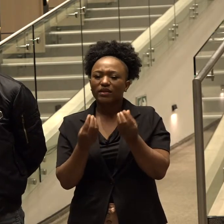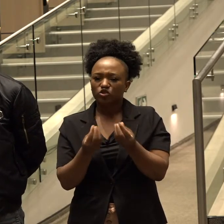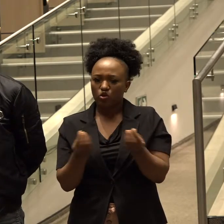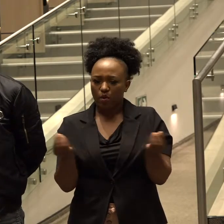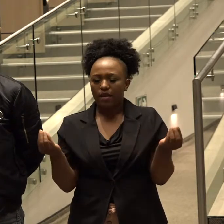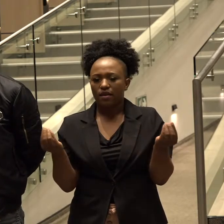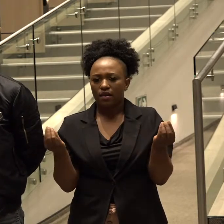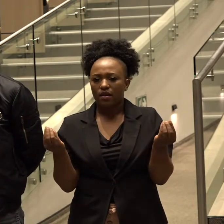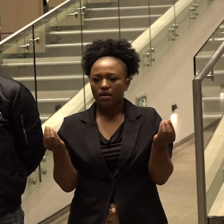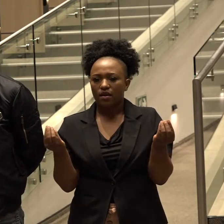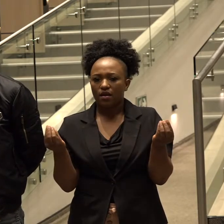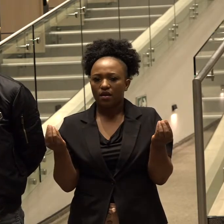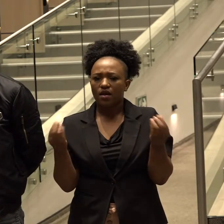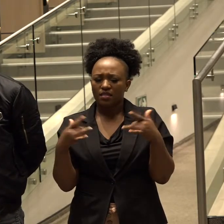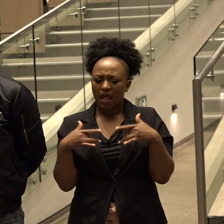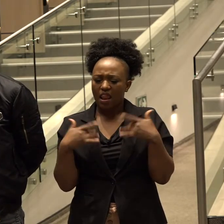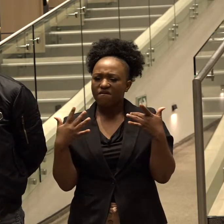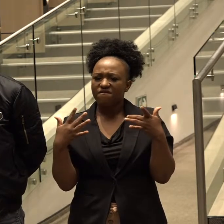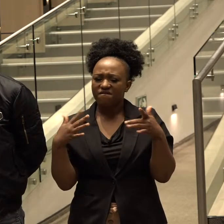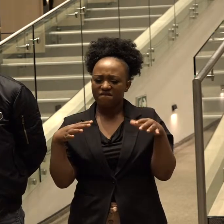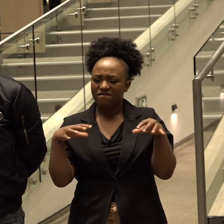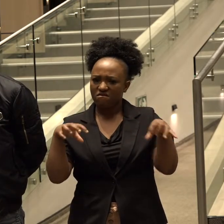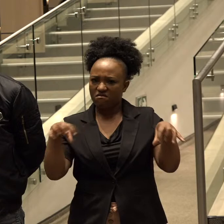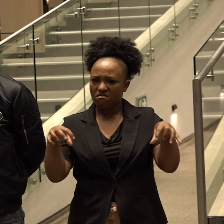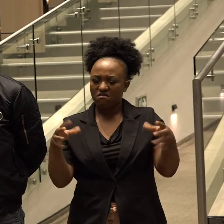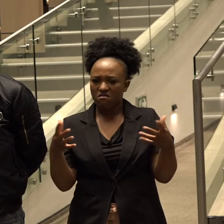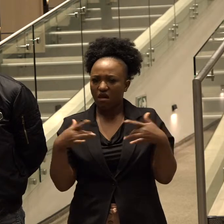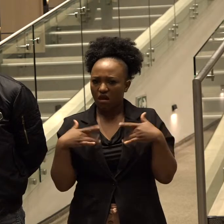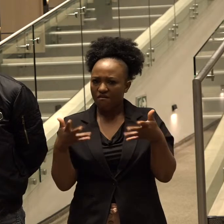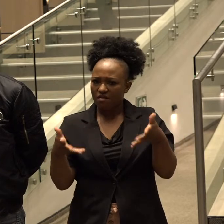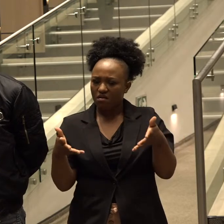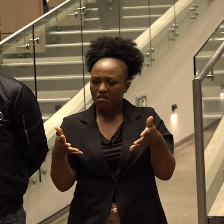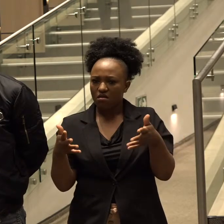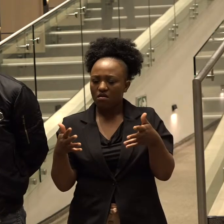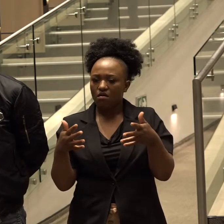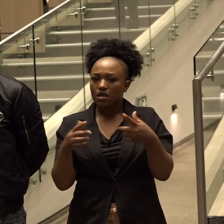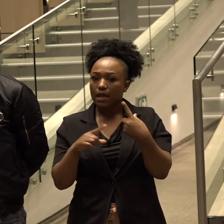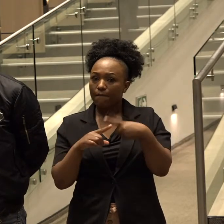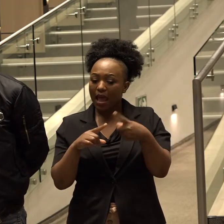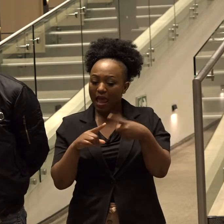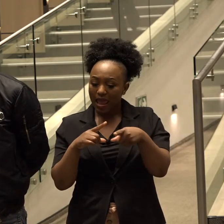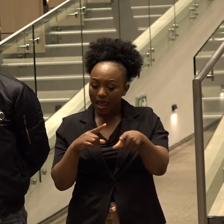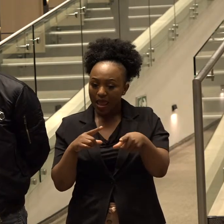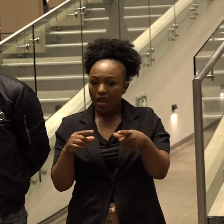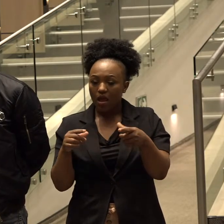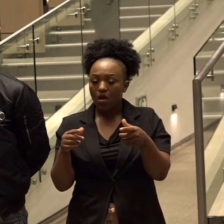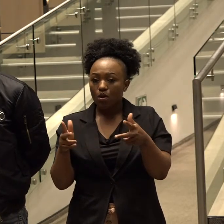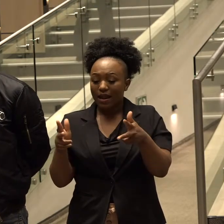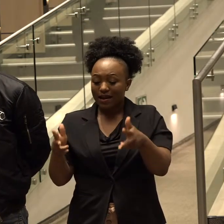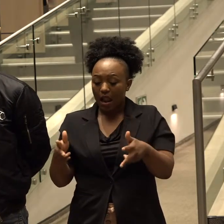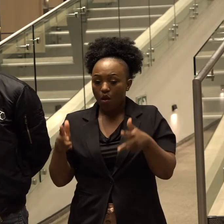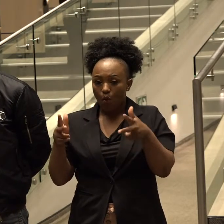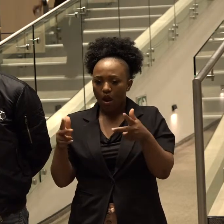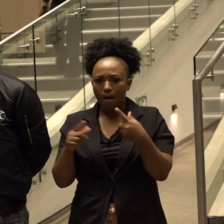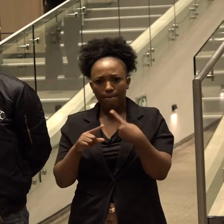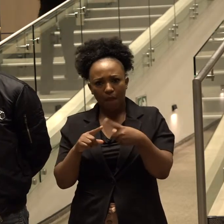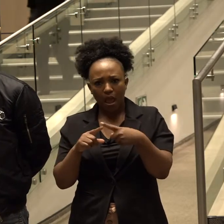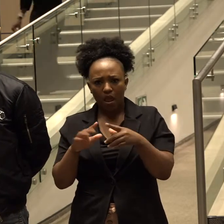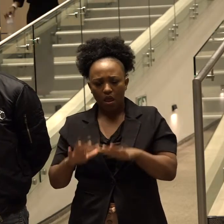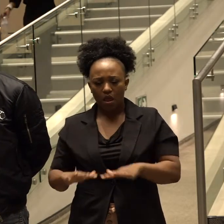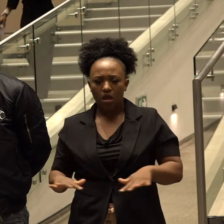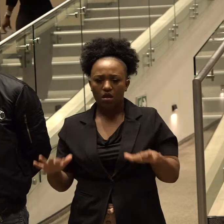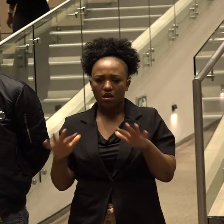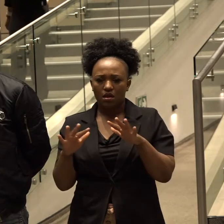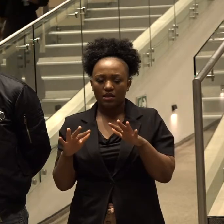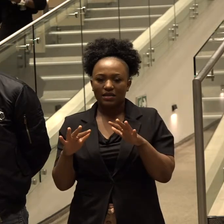who are staying around there and they are playing on the railway line which it